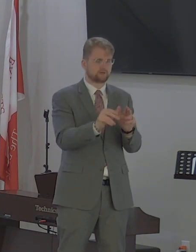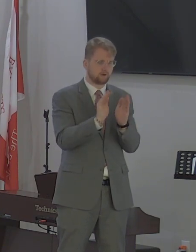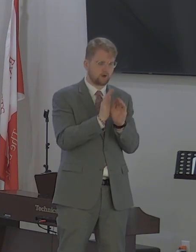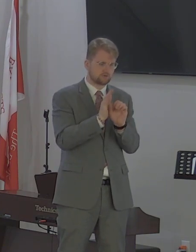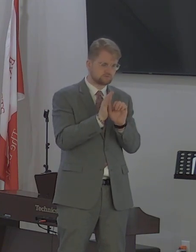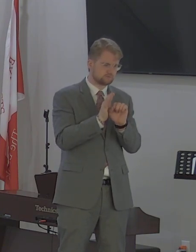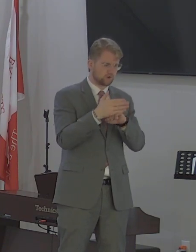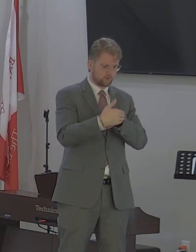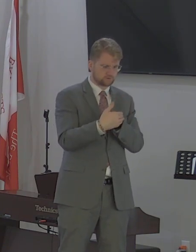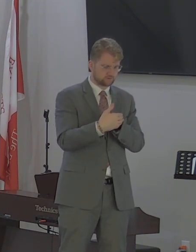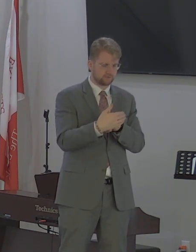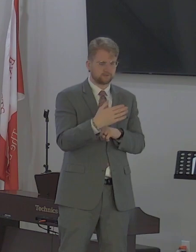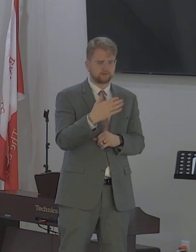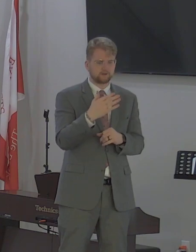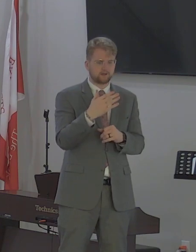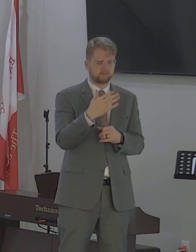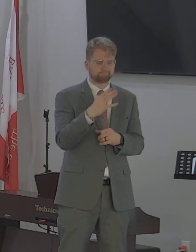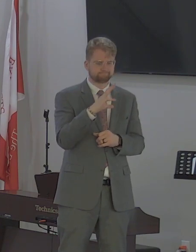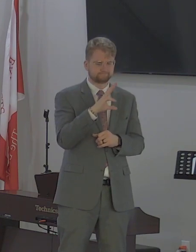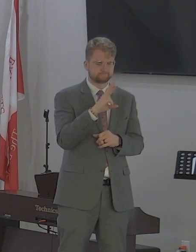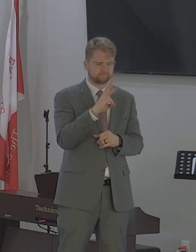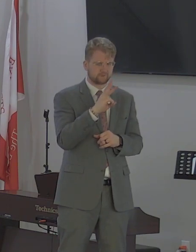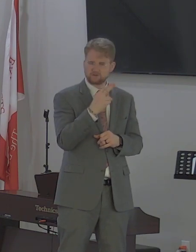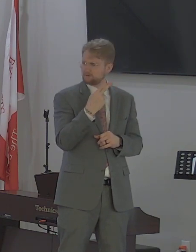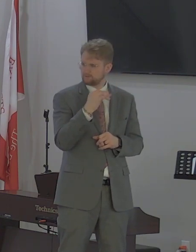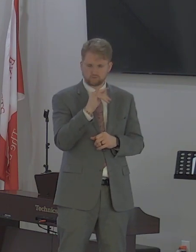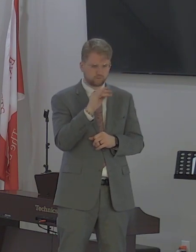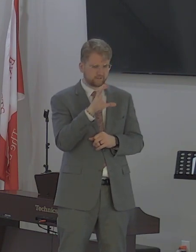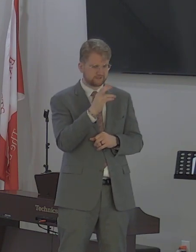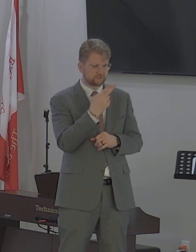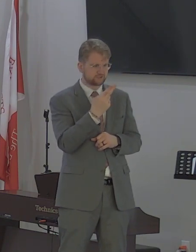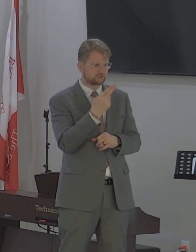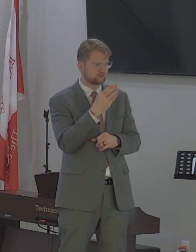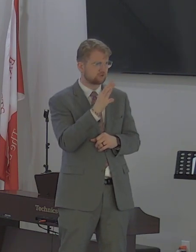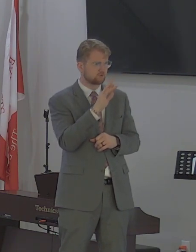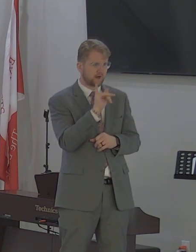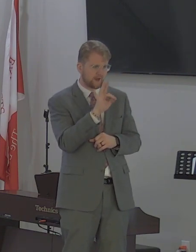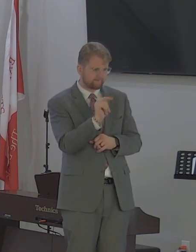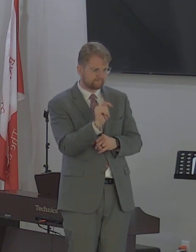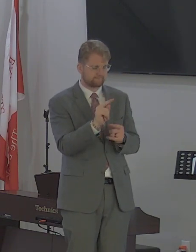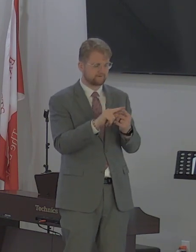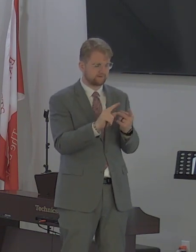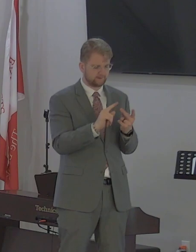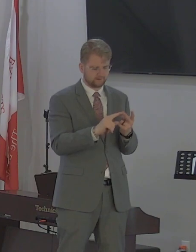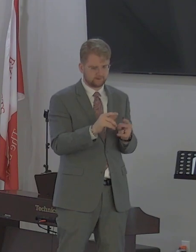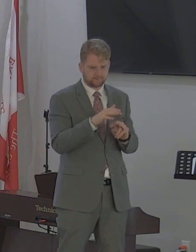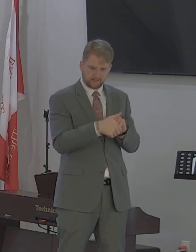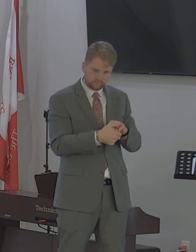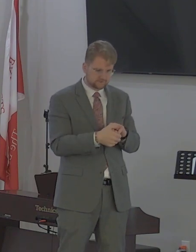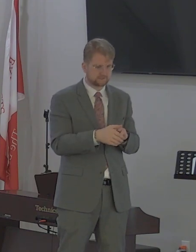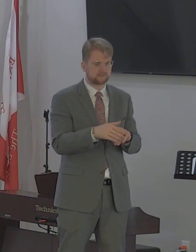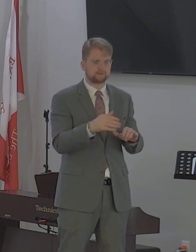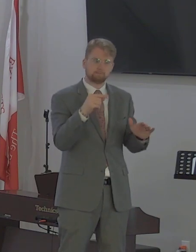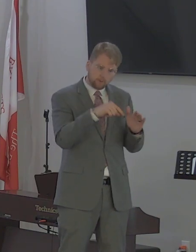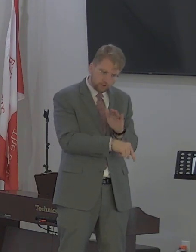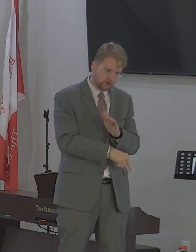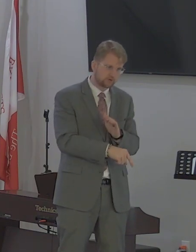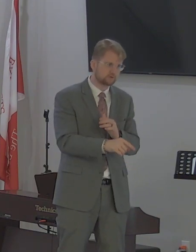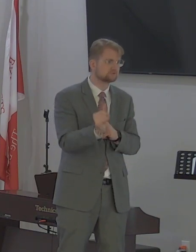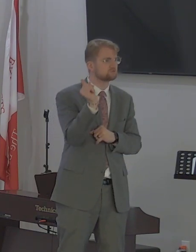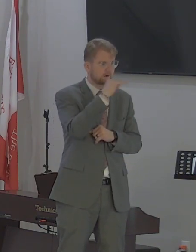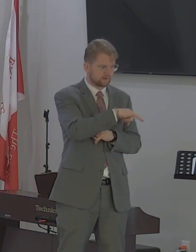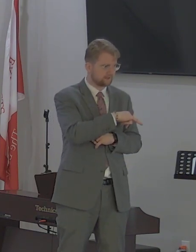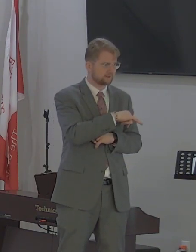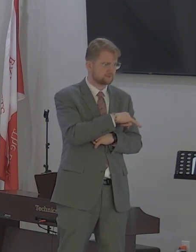craft, and heresy, and murders, drunkenness. Verse 21 tells